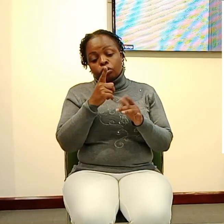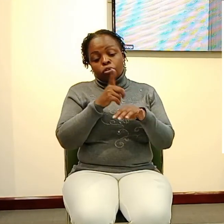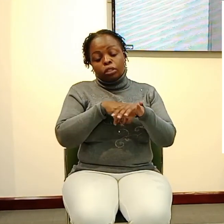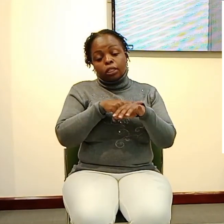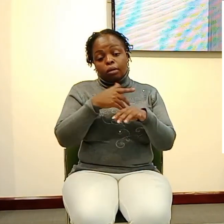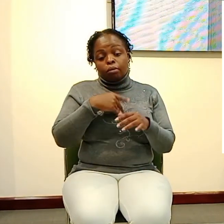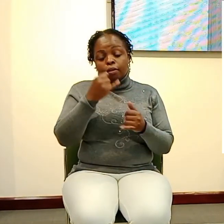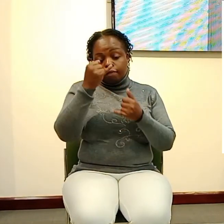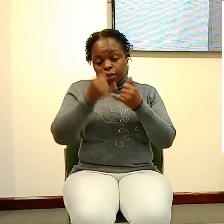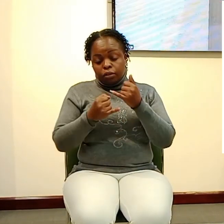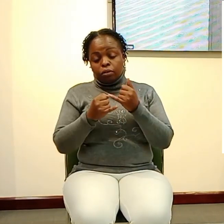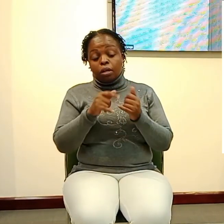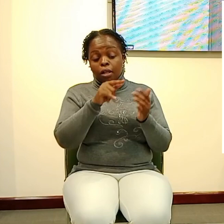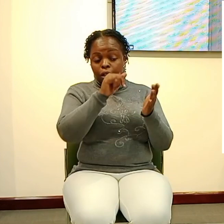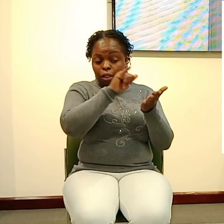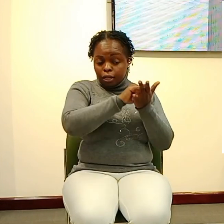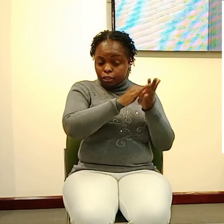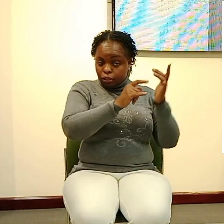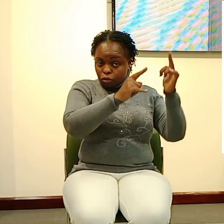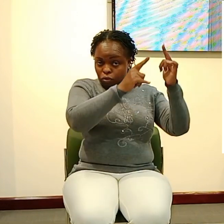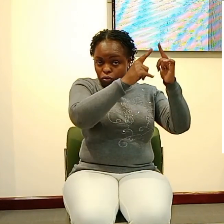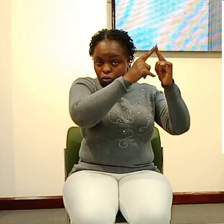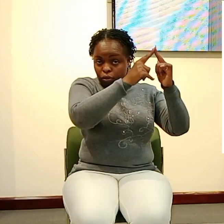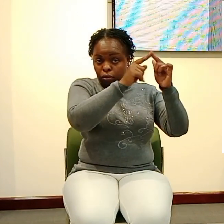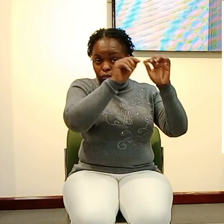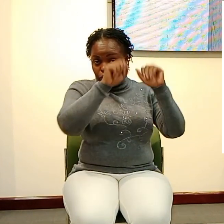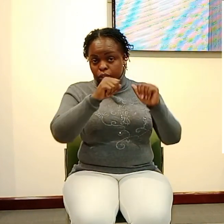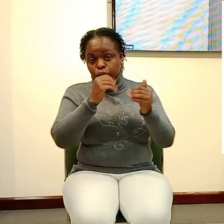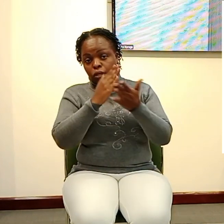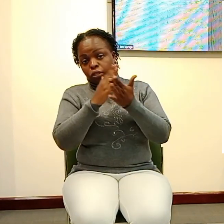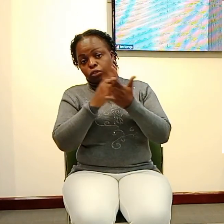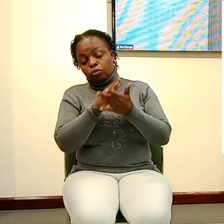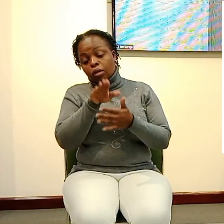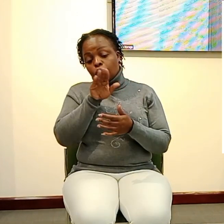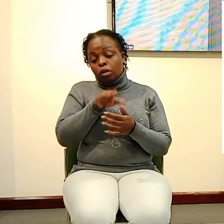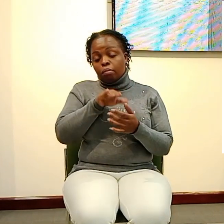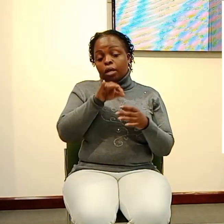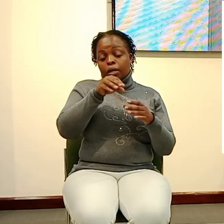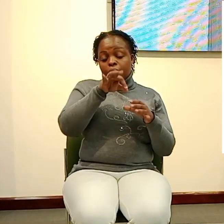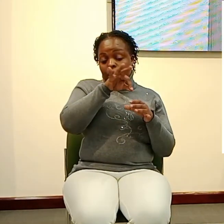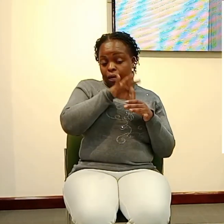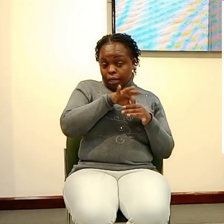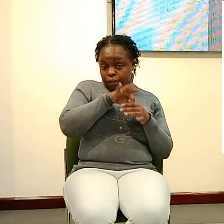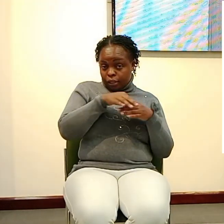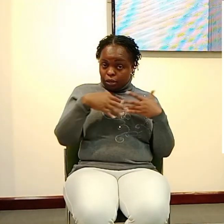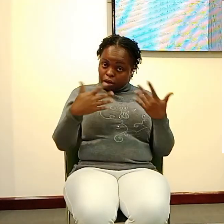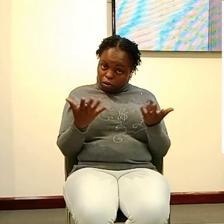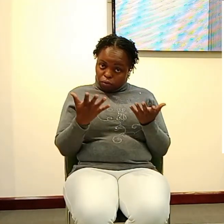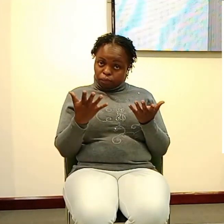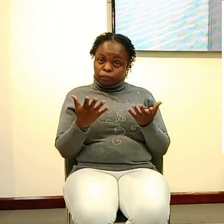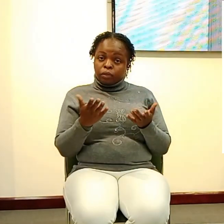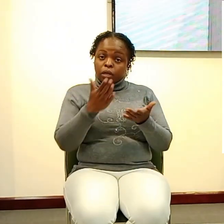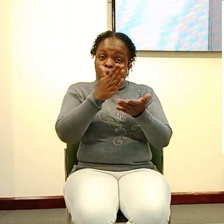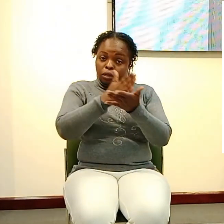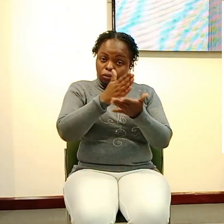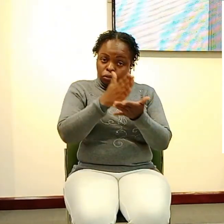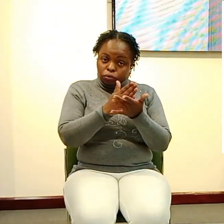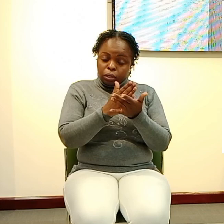finalize, that should be our goal. How do we ensure women are elected? How do we